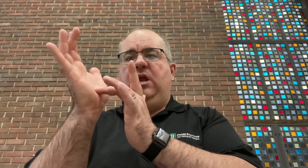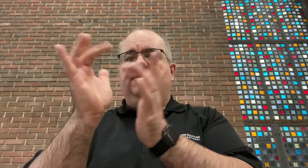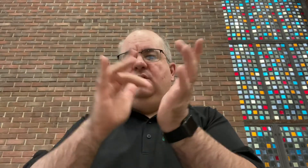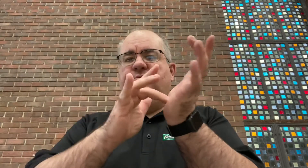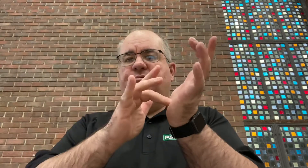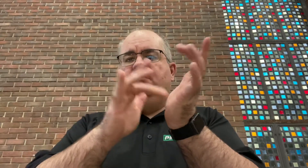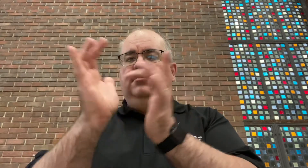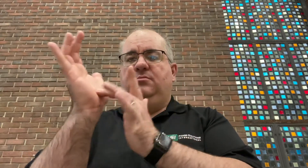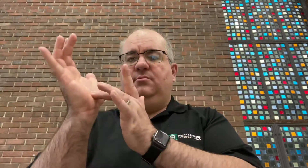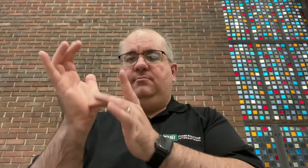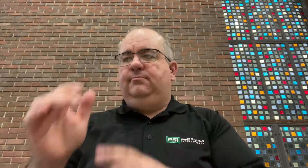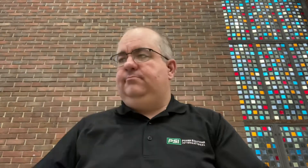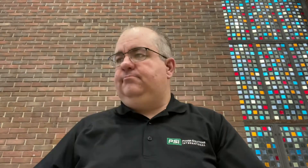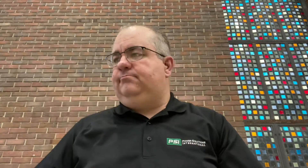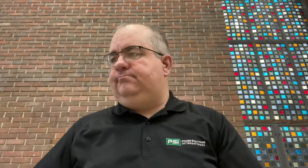Seated.